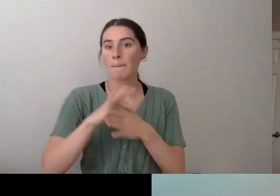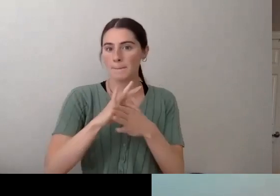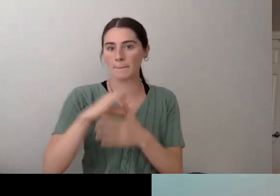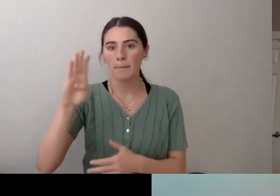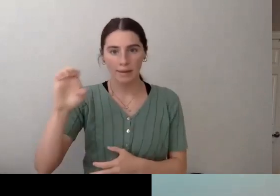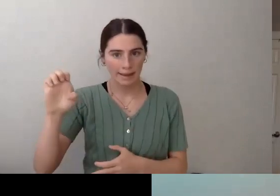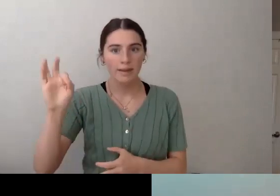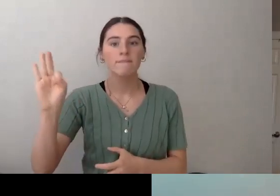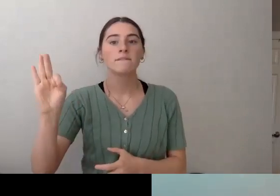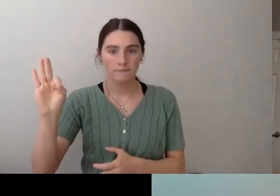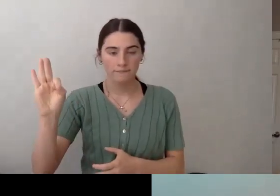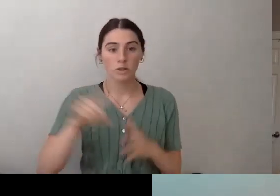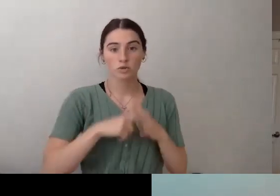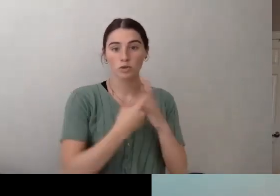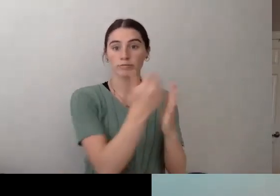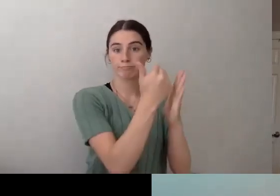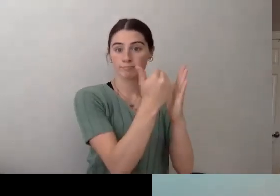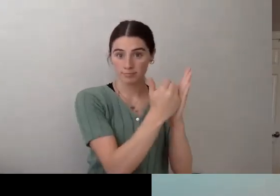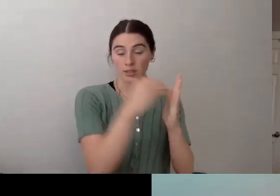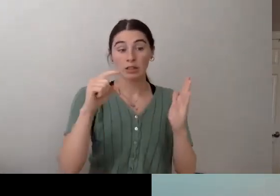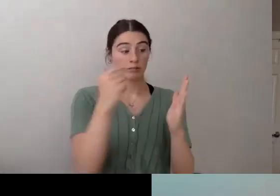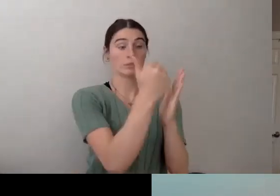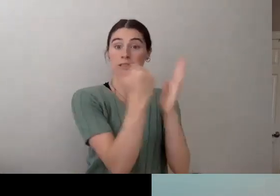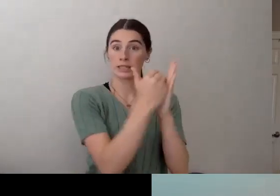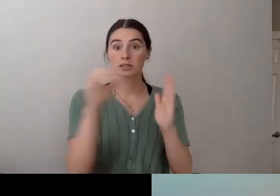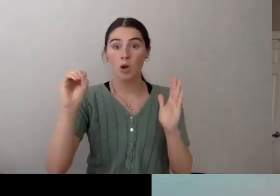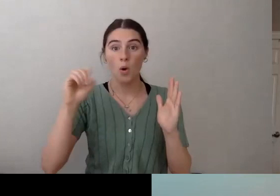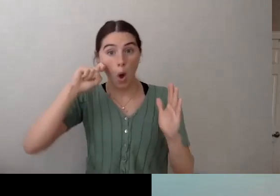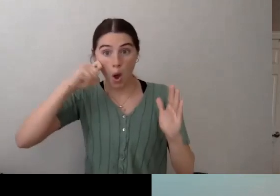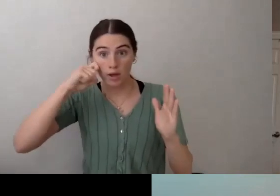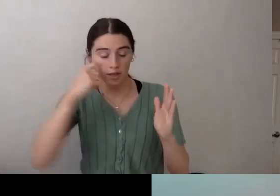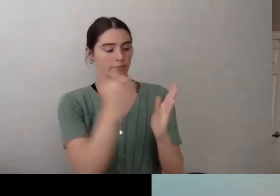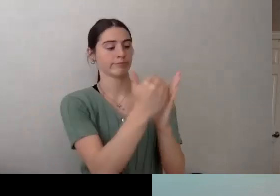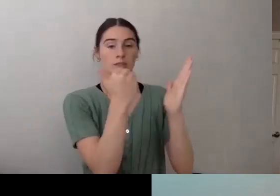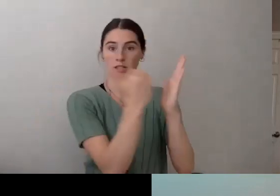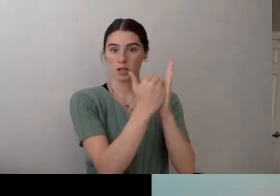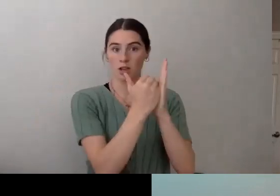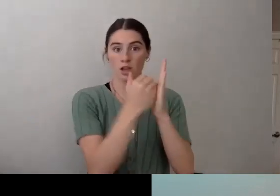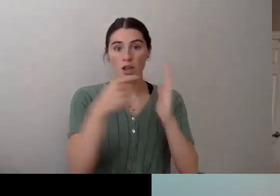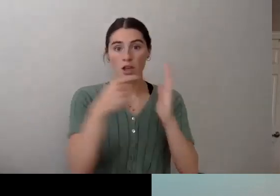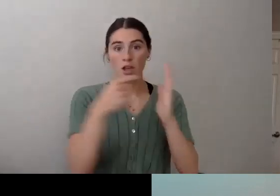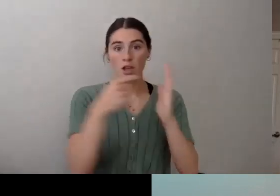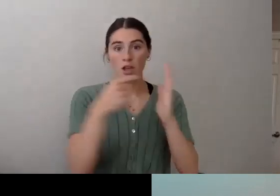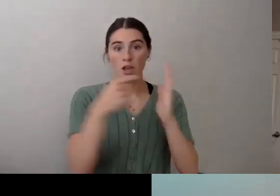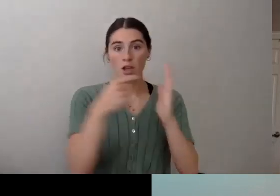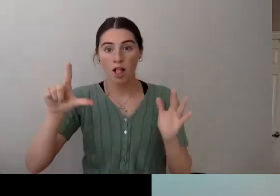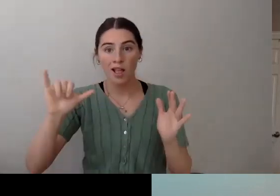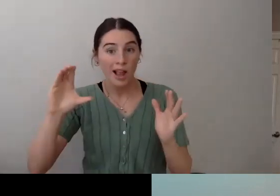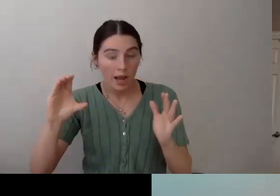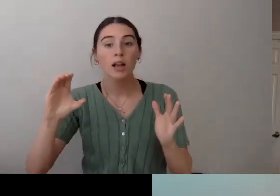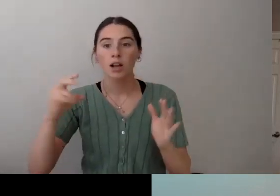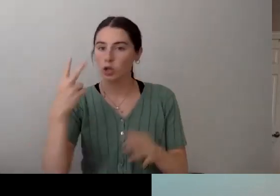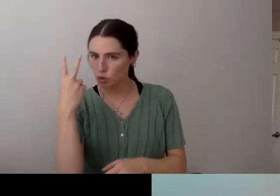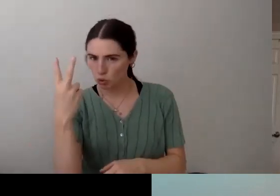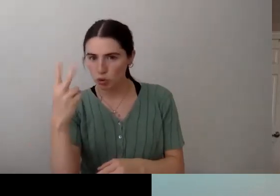You're going to need an onion and some garlic, 2 cloves of garlic. You're going to